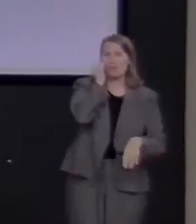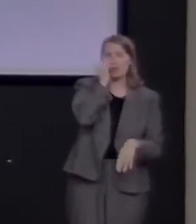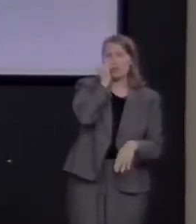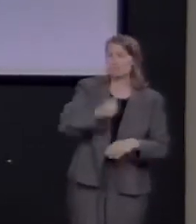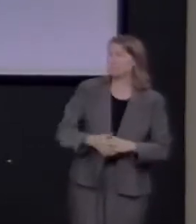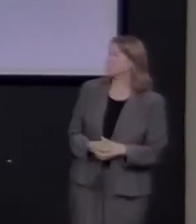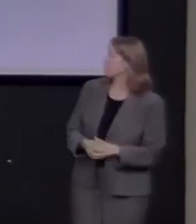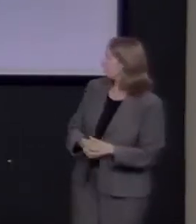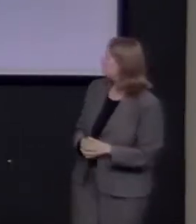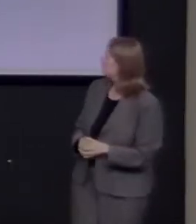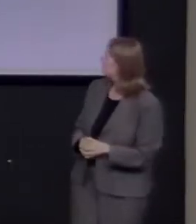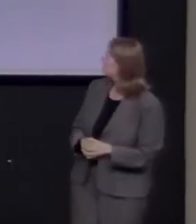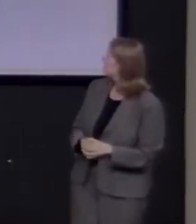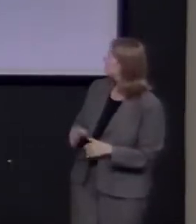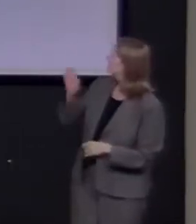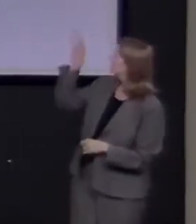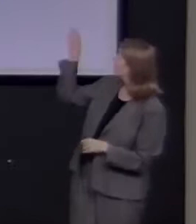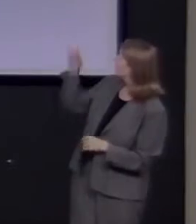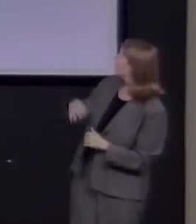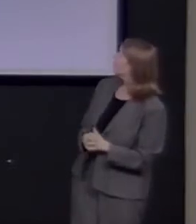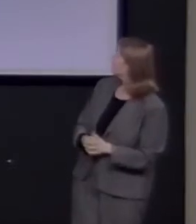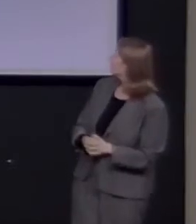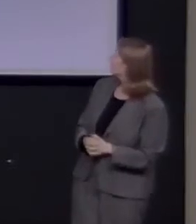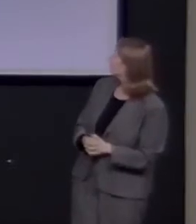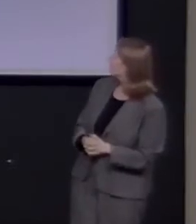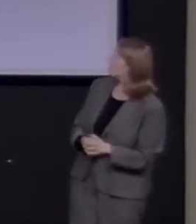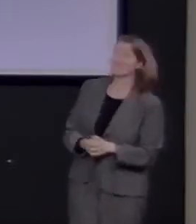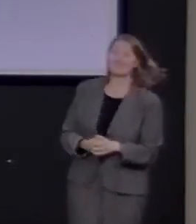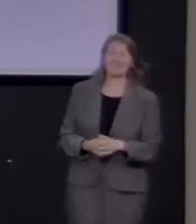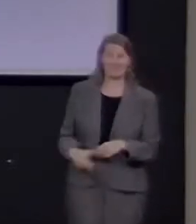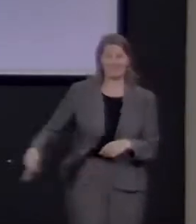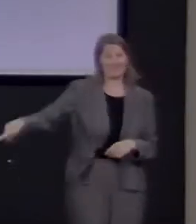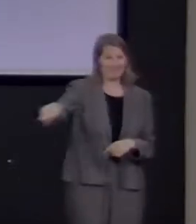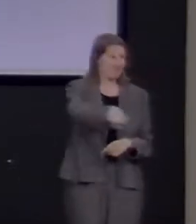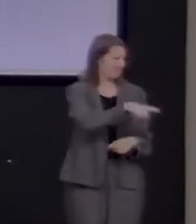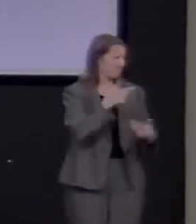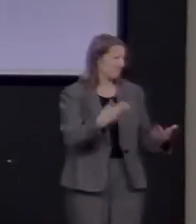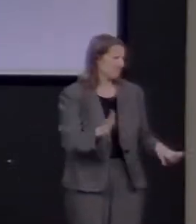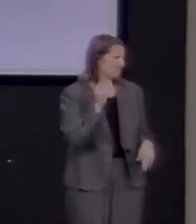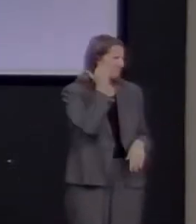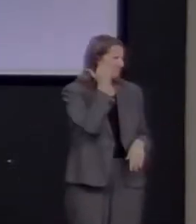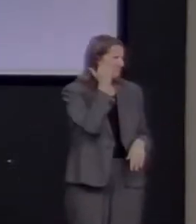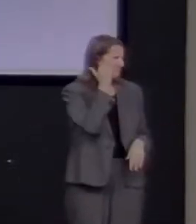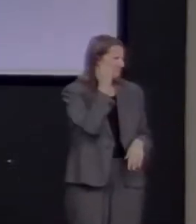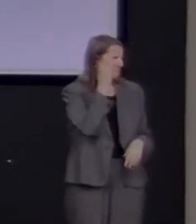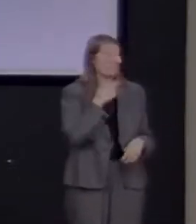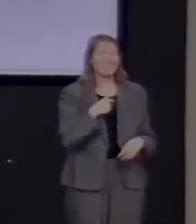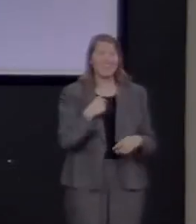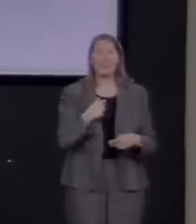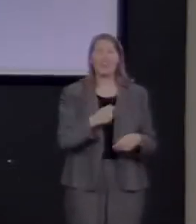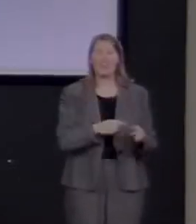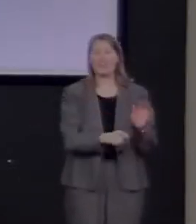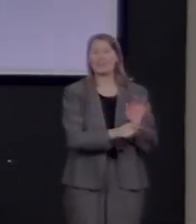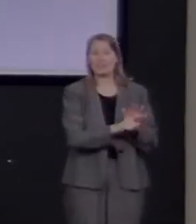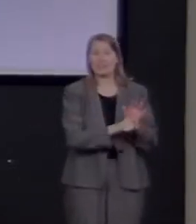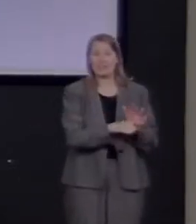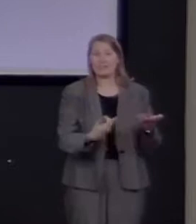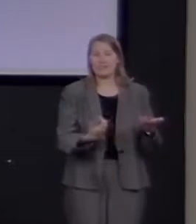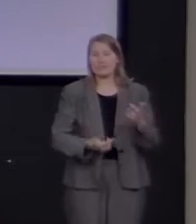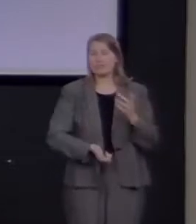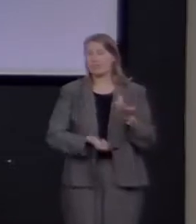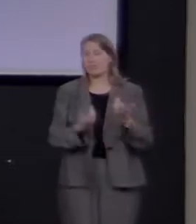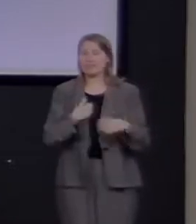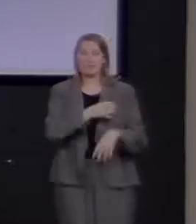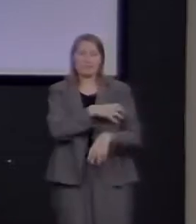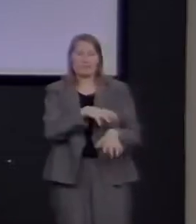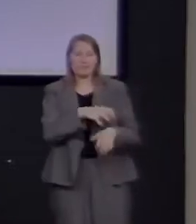life. This is another situation that all of us encounter. We look at the alarm clock in the morning. For most of us, when we